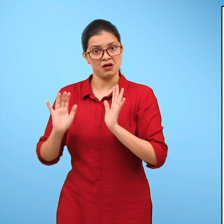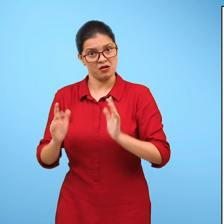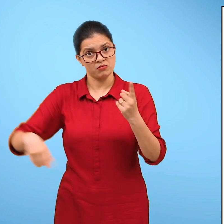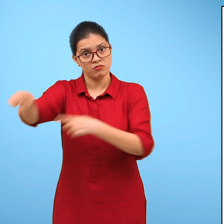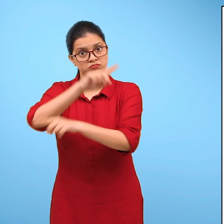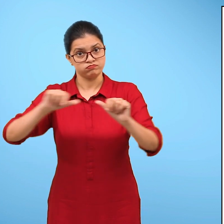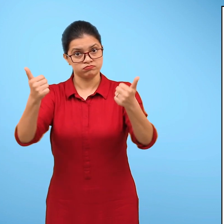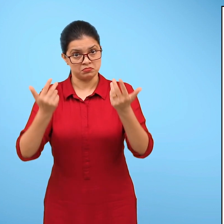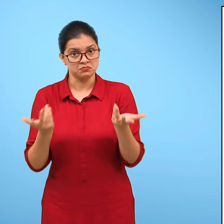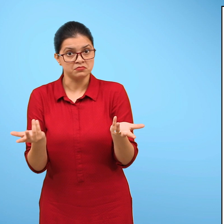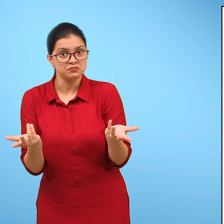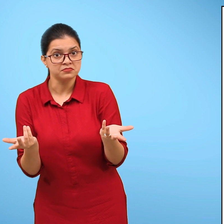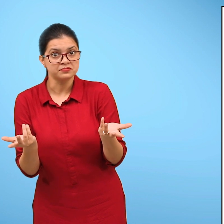Are you able to do it?